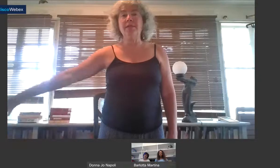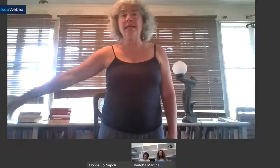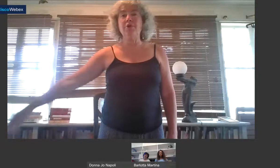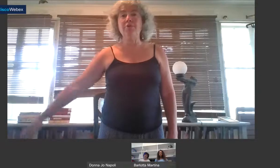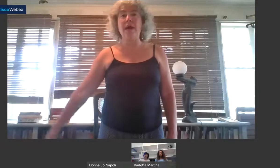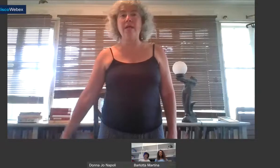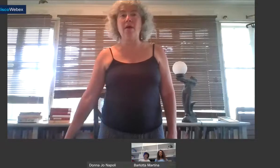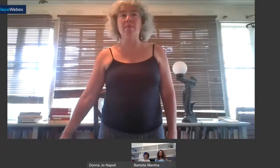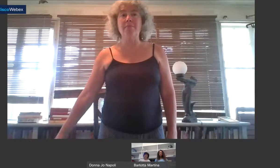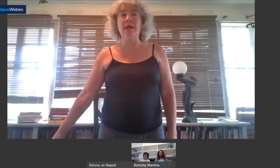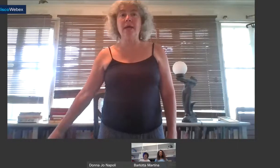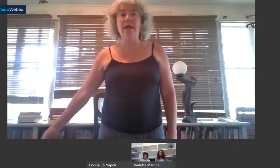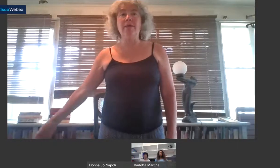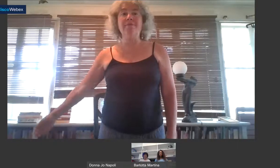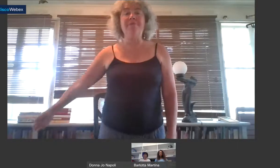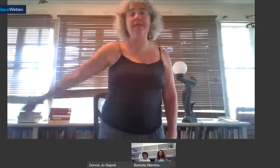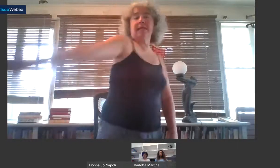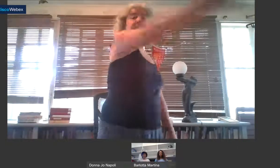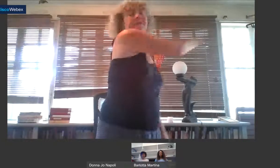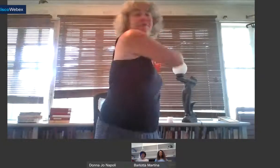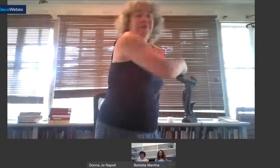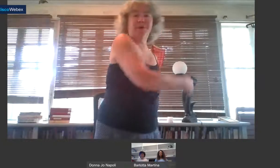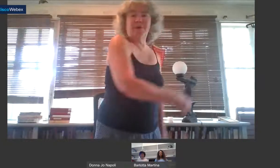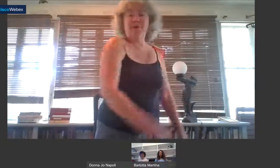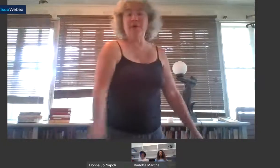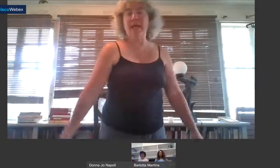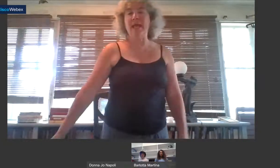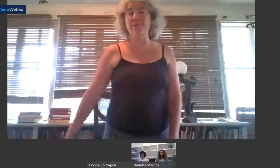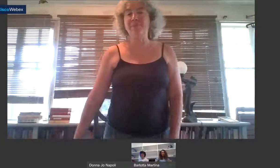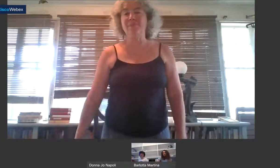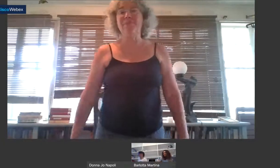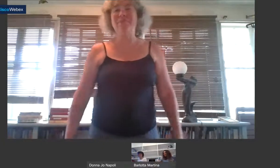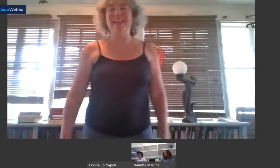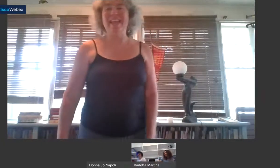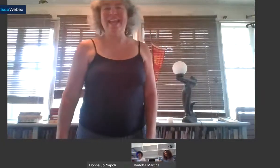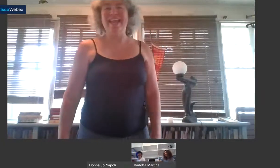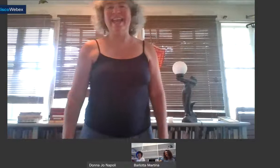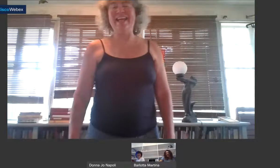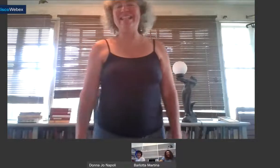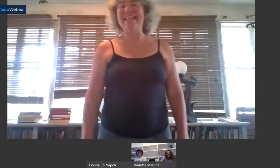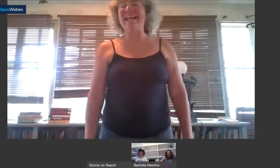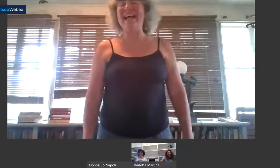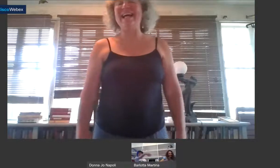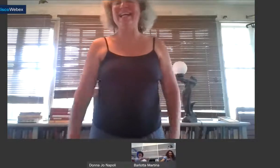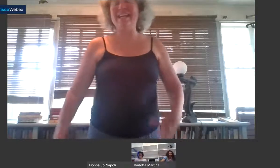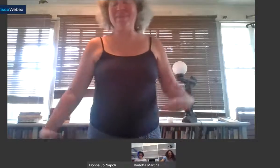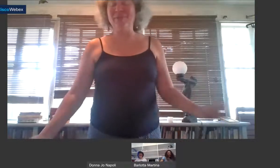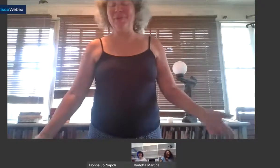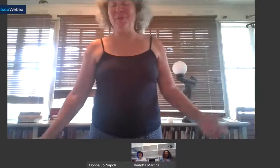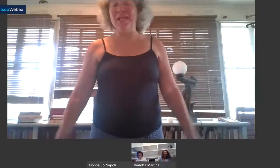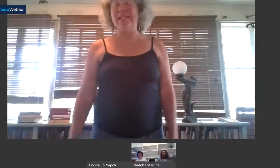take your right arm and fling it leftward, okay? And if you're